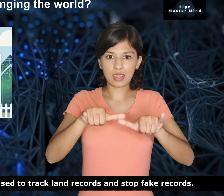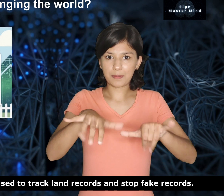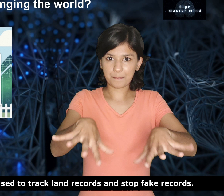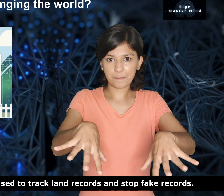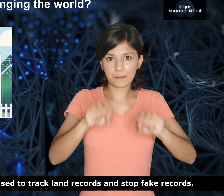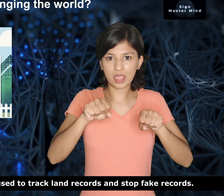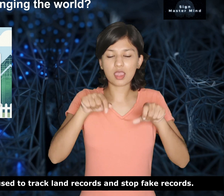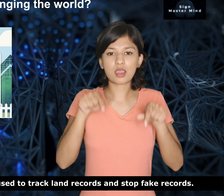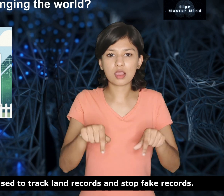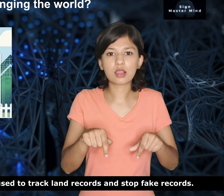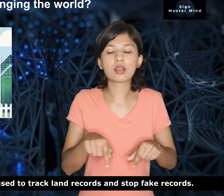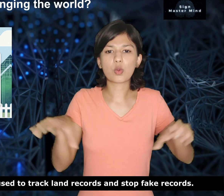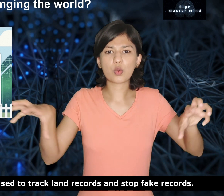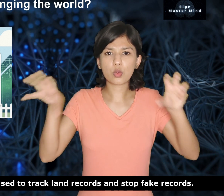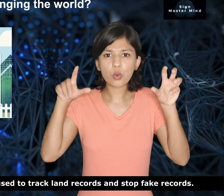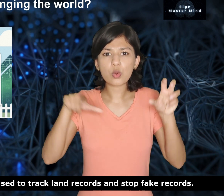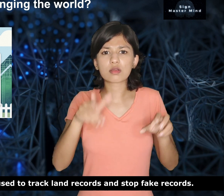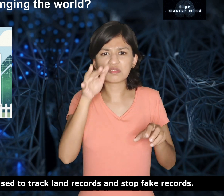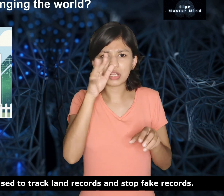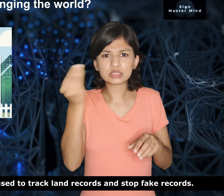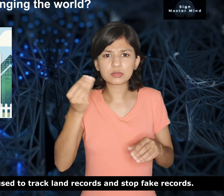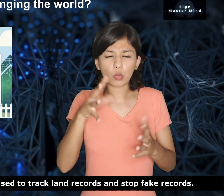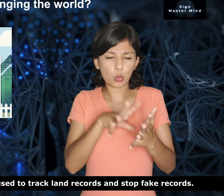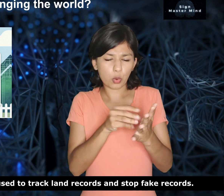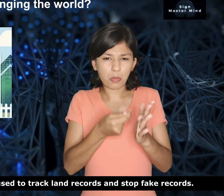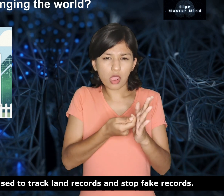It can be used to track land records and stop fake records.